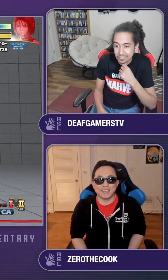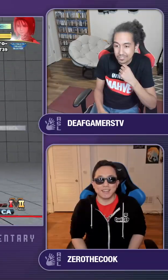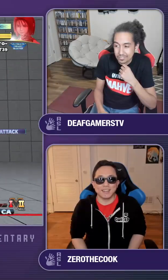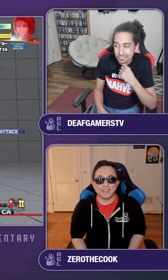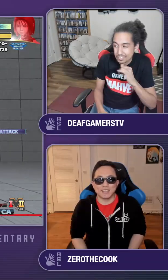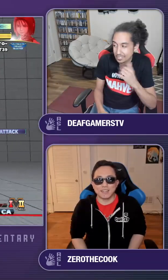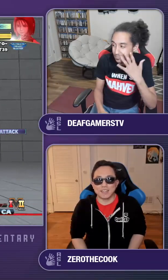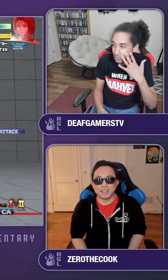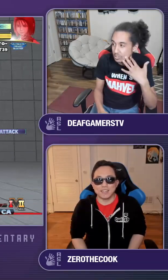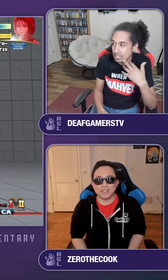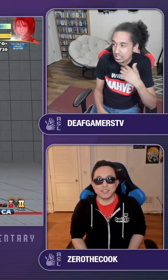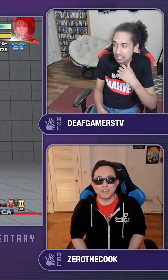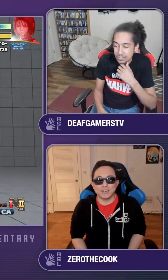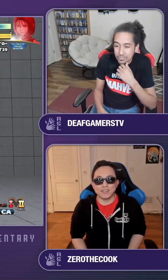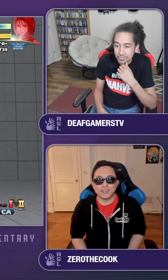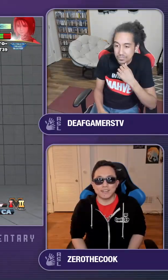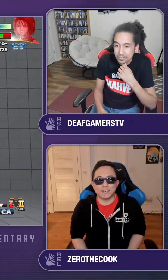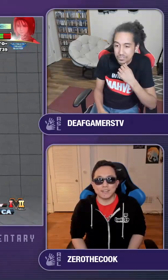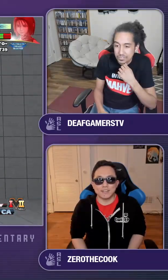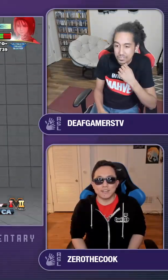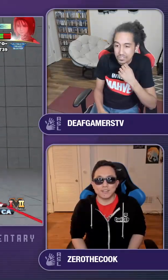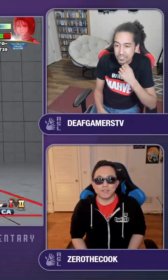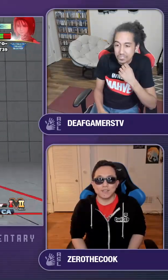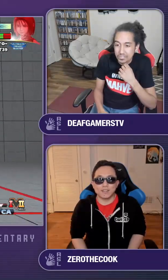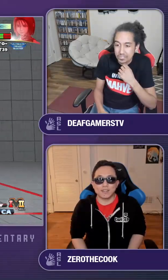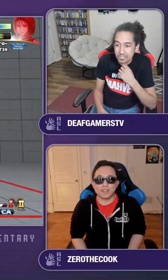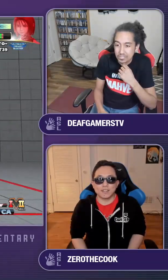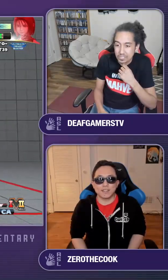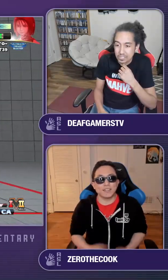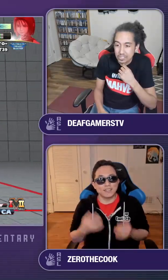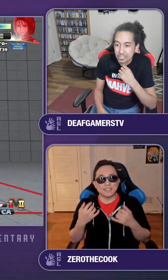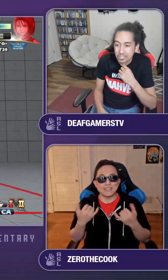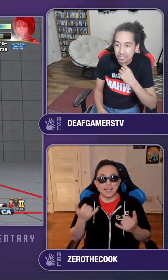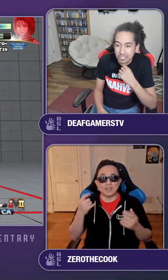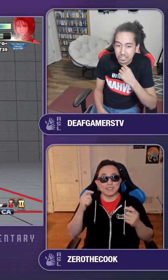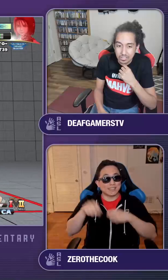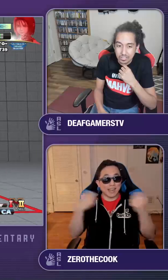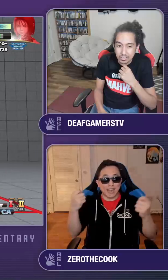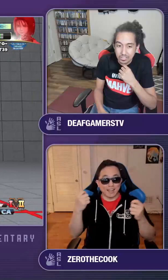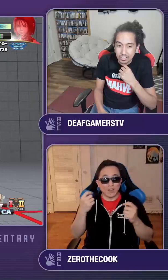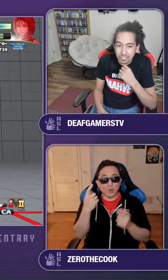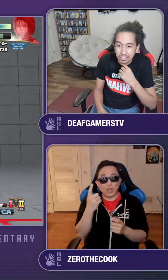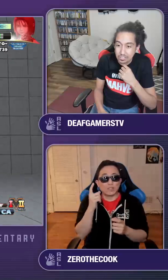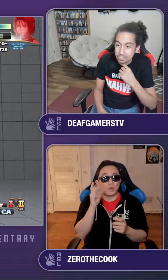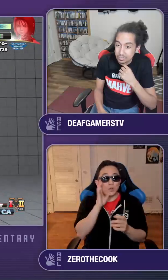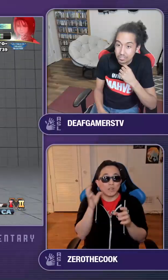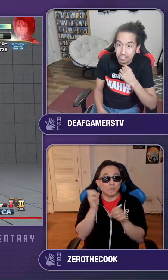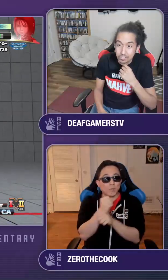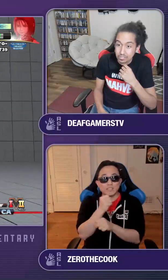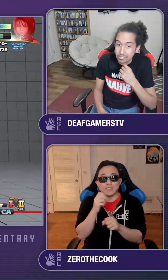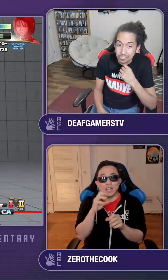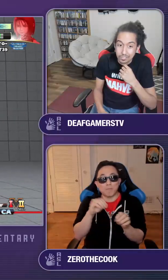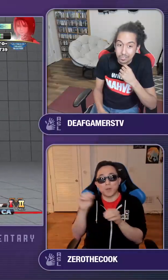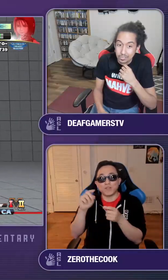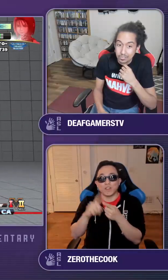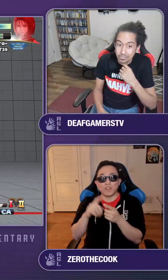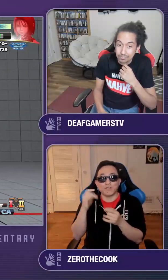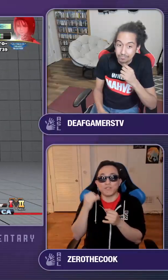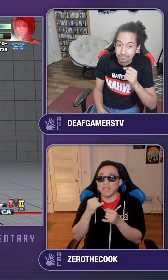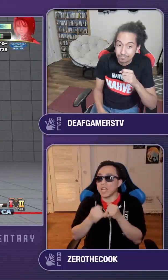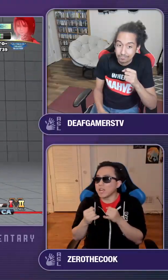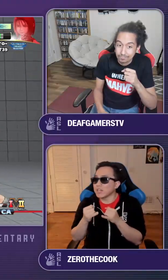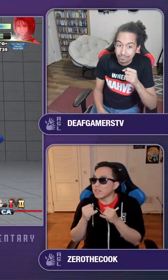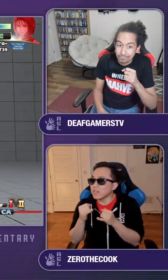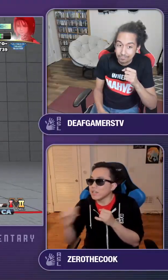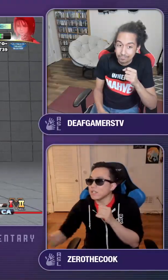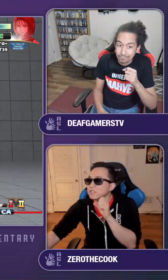let's see if he's going to be able to find the opportunity. I would even say spend it when you can at this point so you can earn more during the round. Jazdero just needs to get this